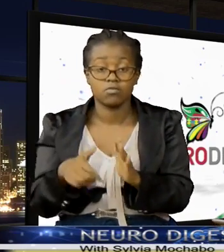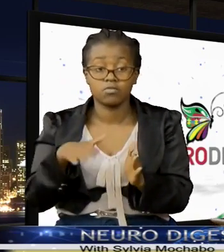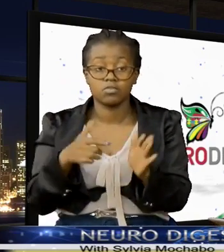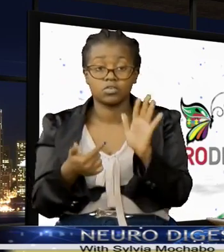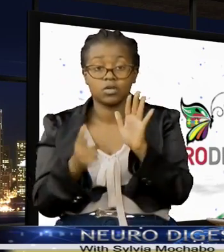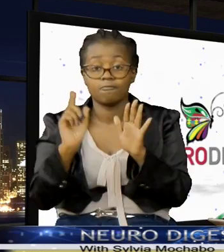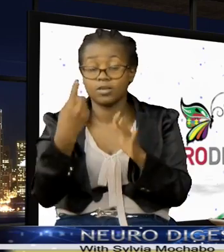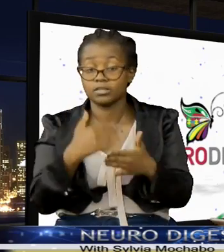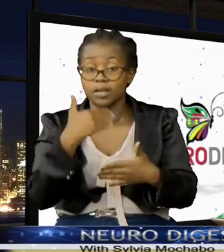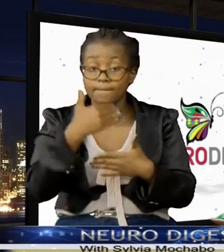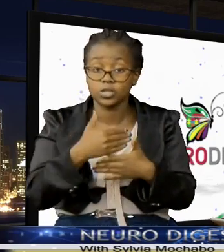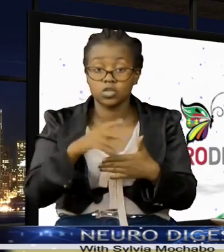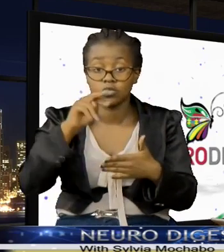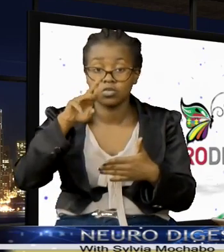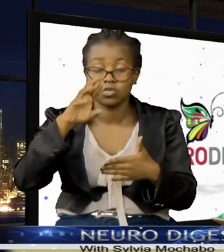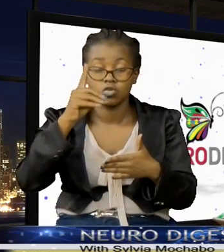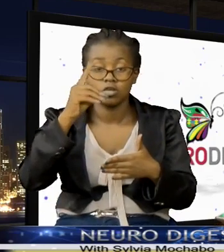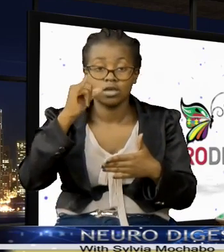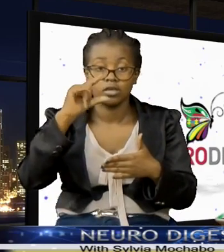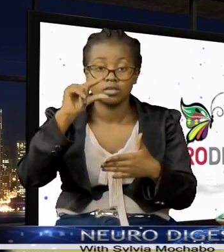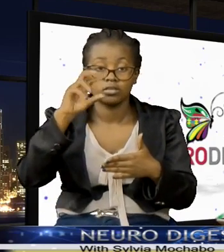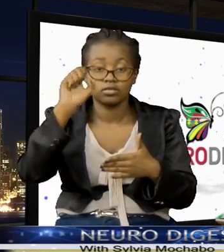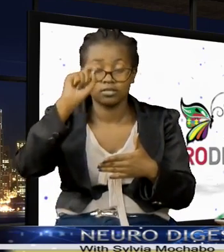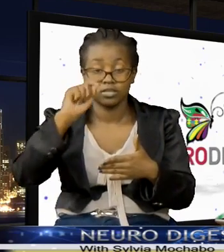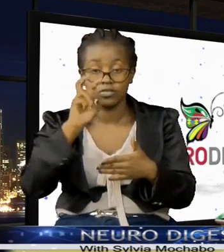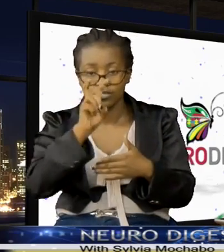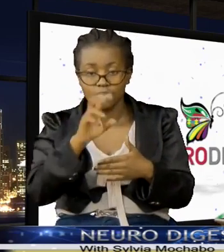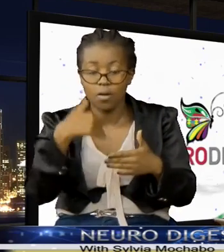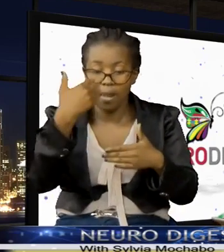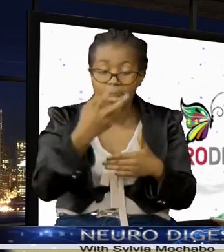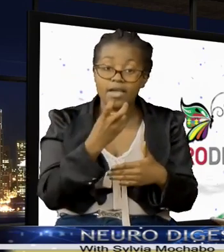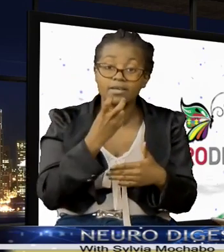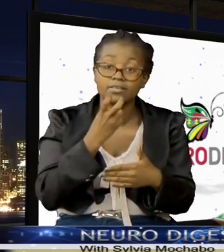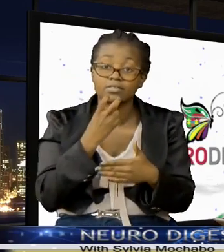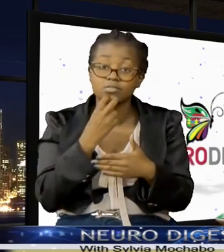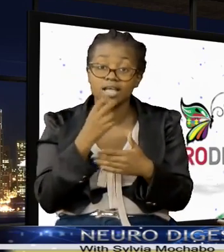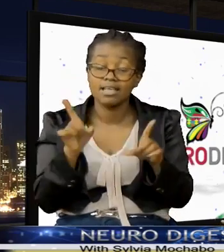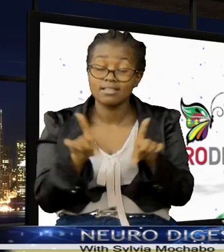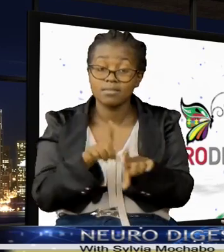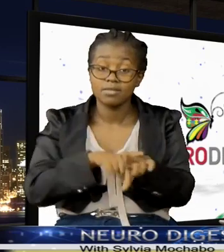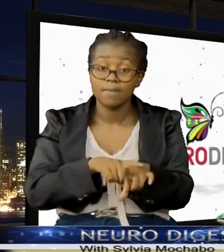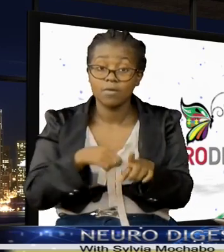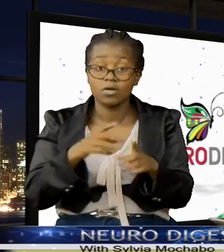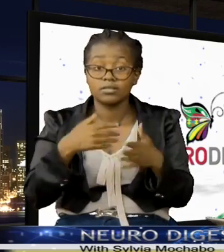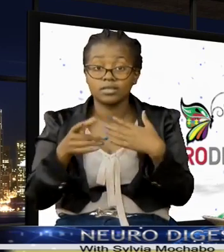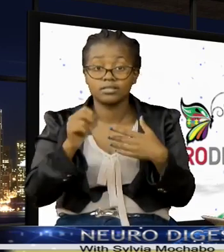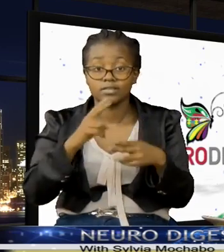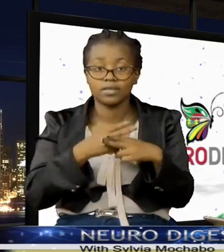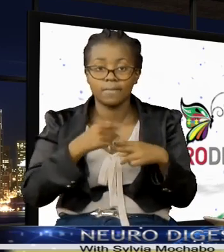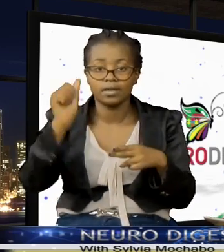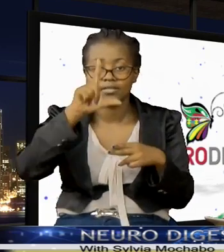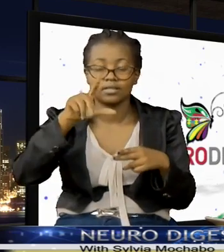our first episode of Neuro Digest. I hope to see you next Tuesday, same time on Science TV, with me,